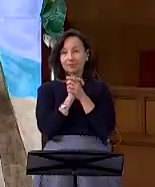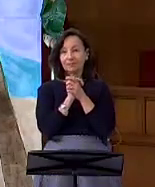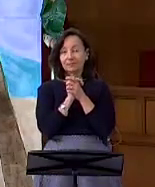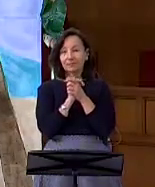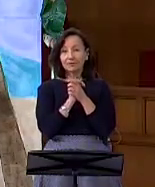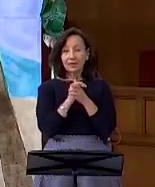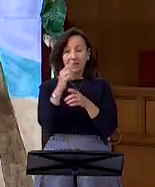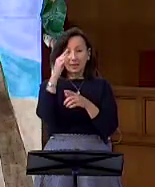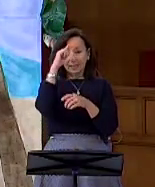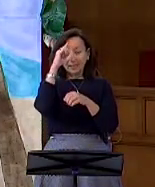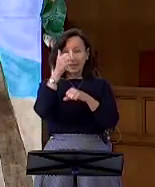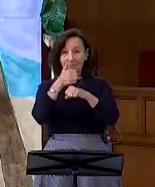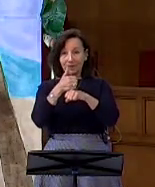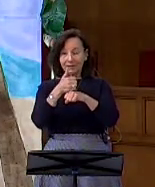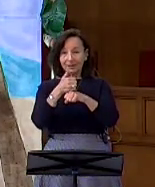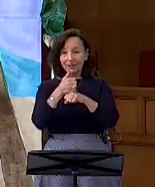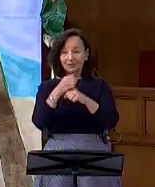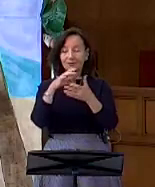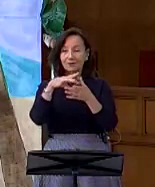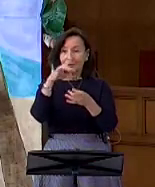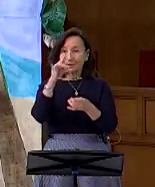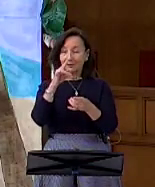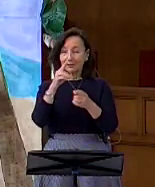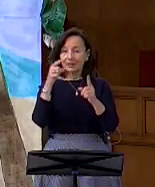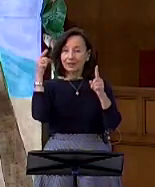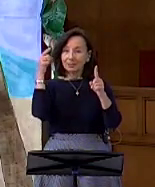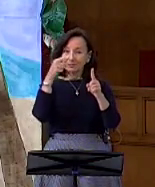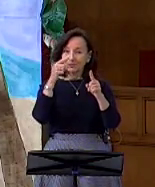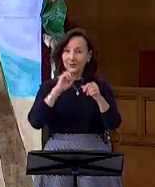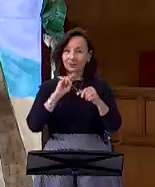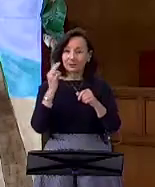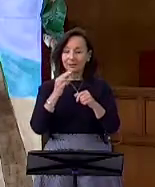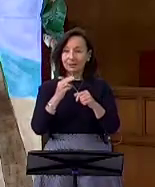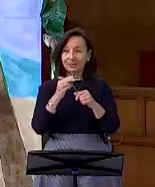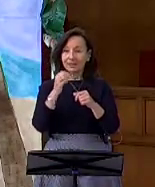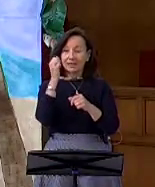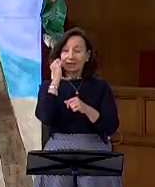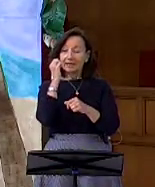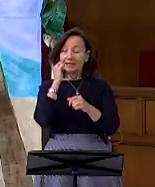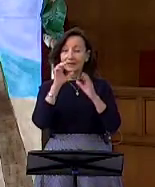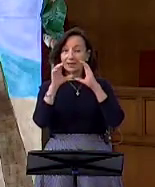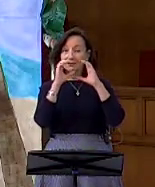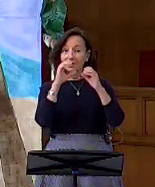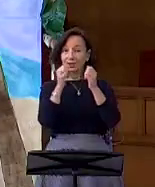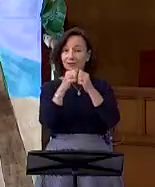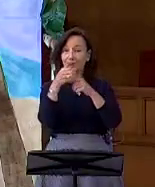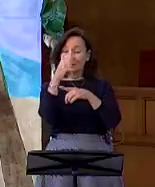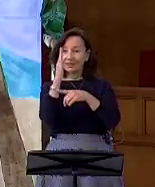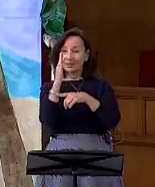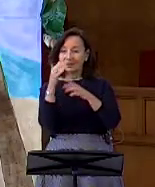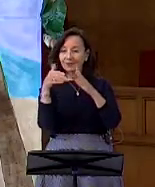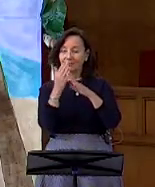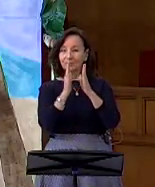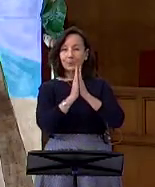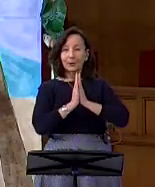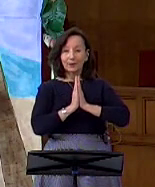It's a mindset on the Spirit that points us daily to conversation with God through